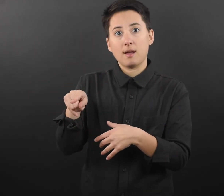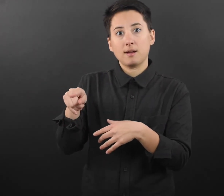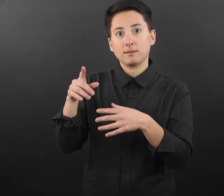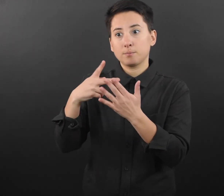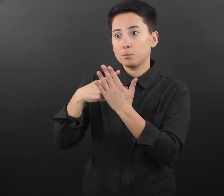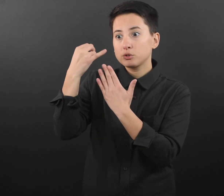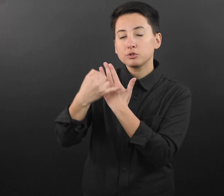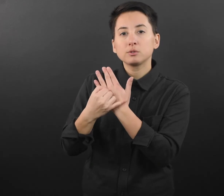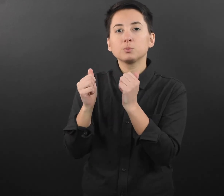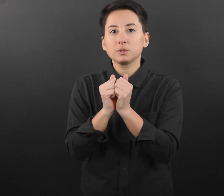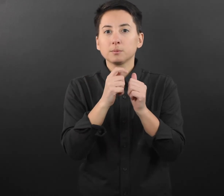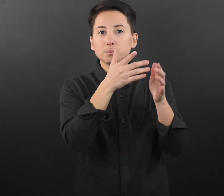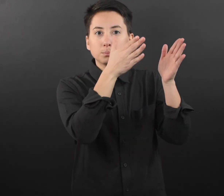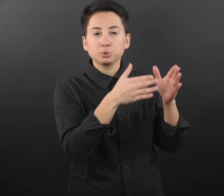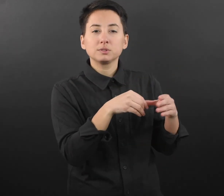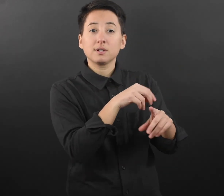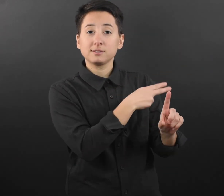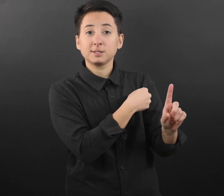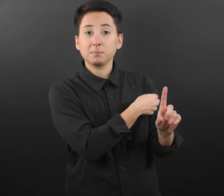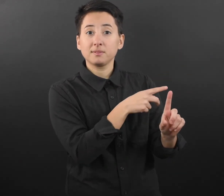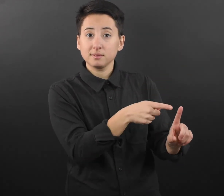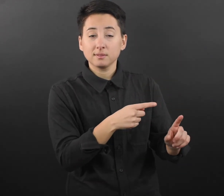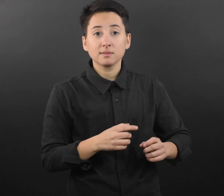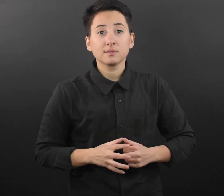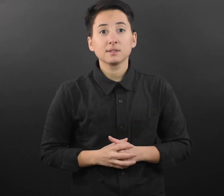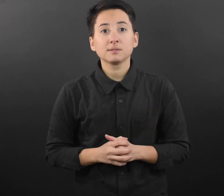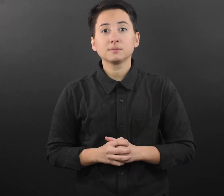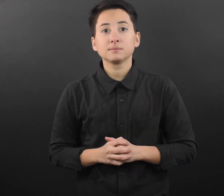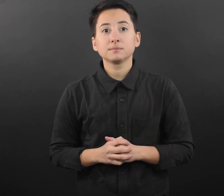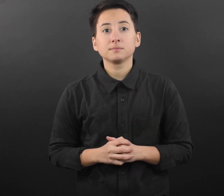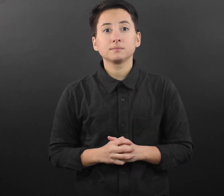ways to share these with the person in the hospital.